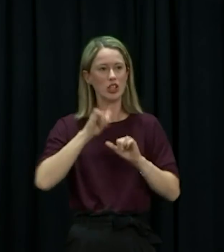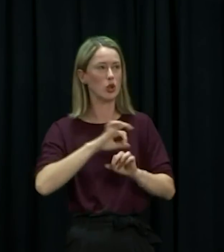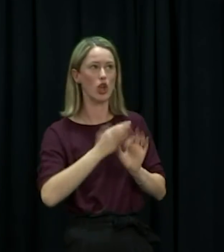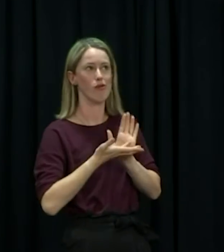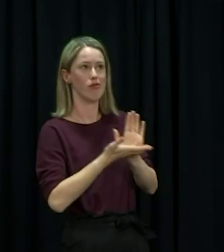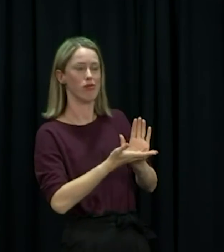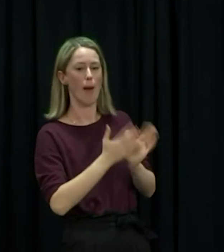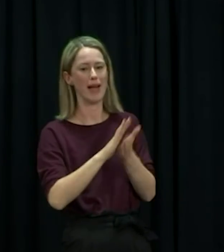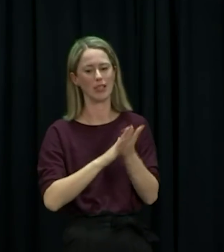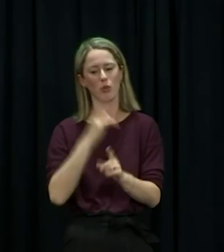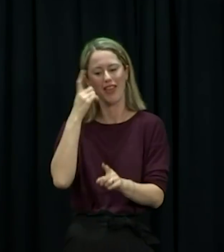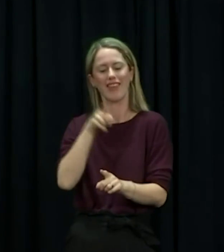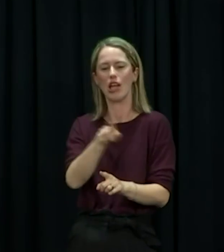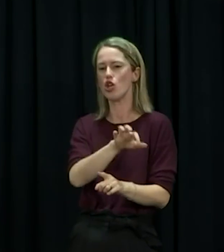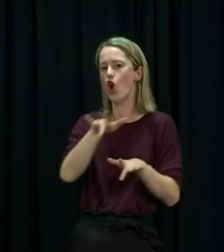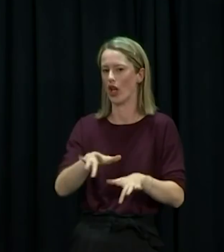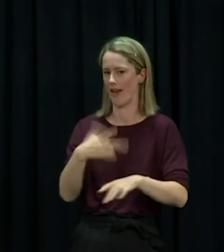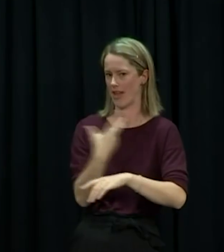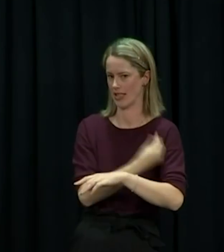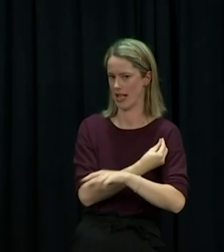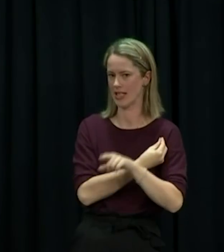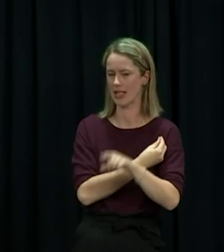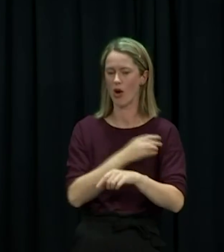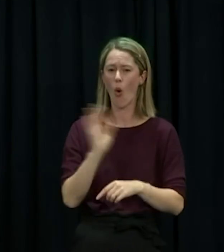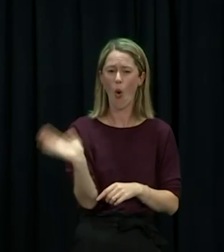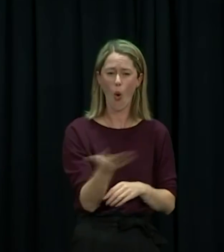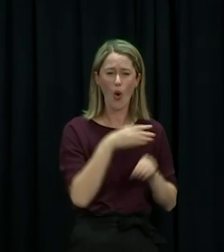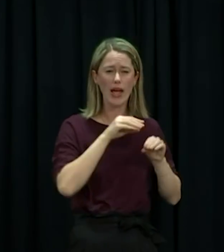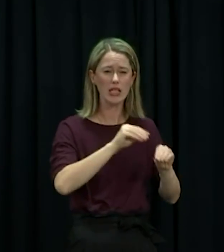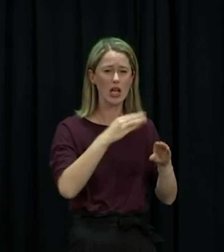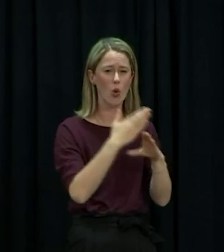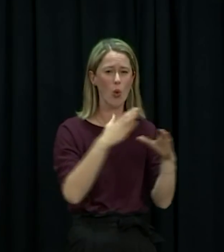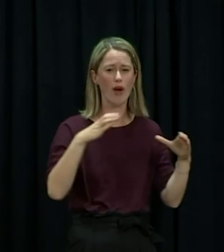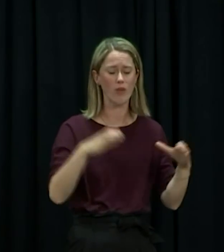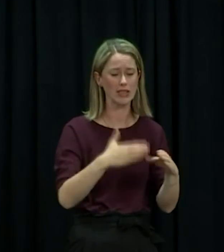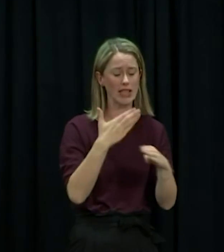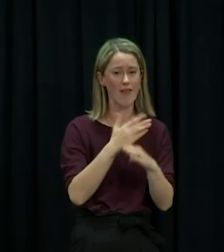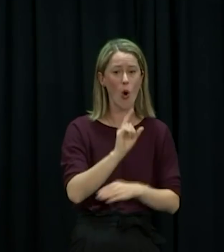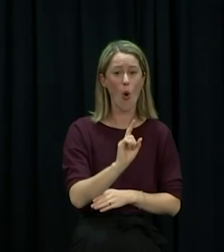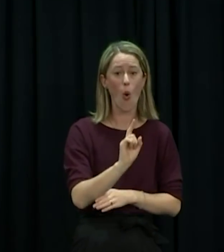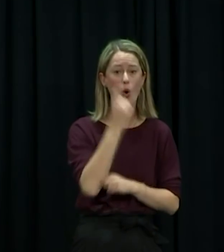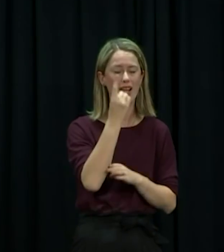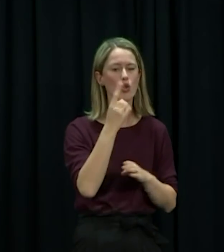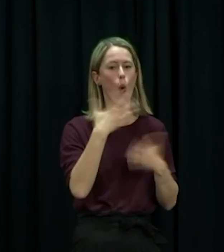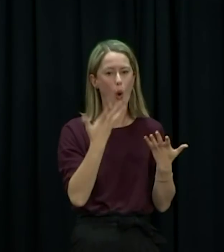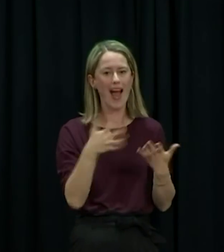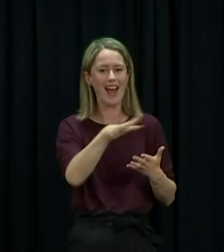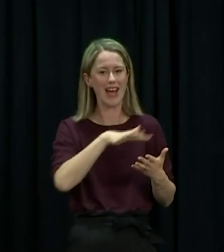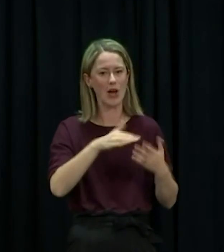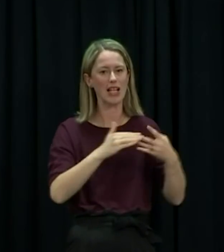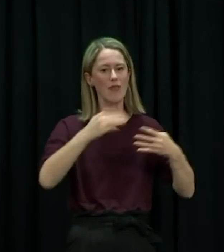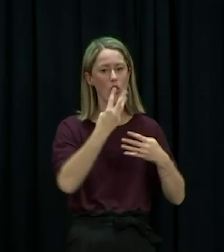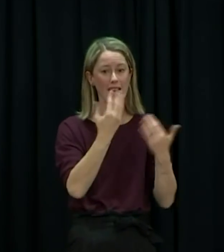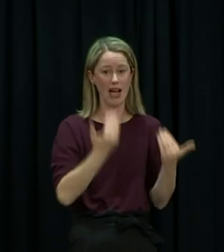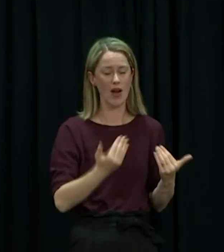of vaccination will be considered unvaccinated. All education workforce employees in Auckland and other Alert Level 3